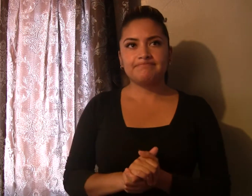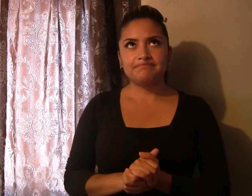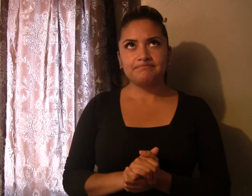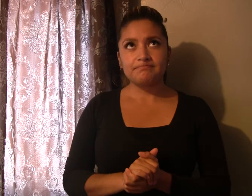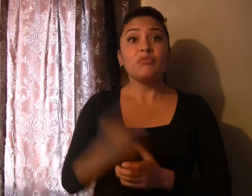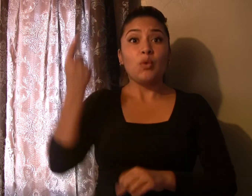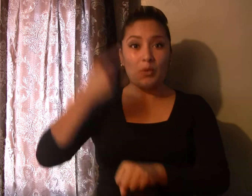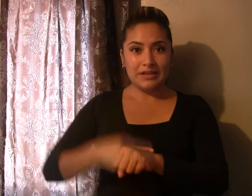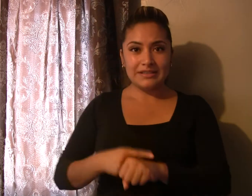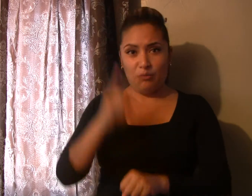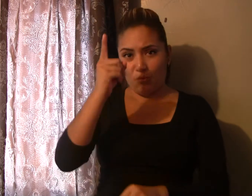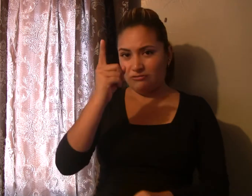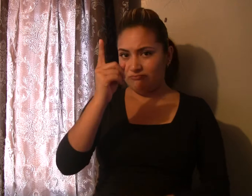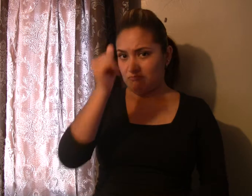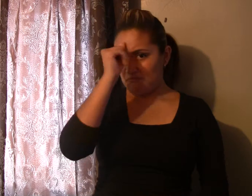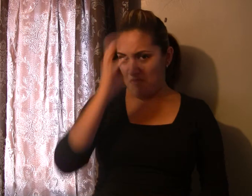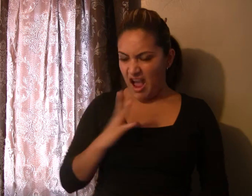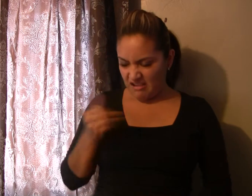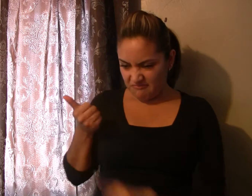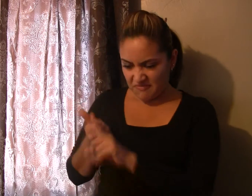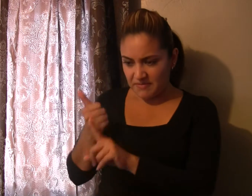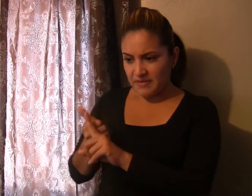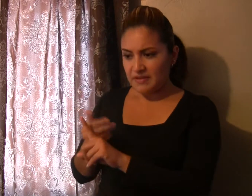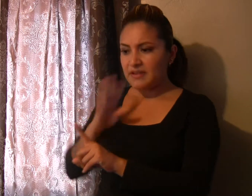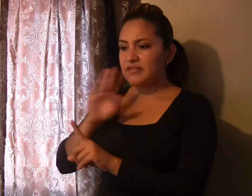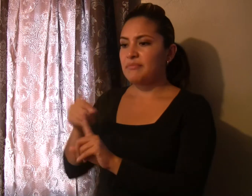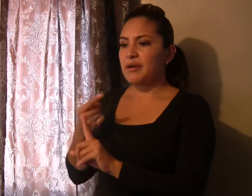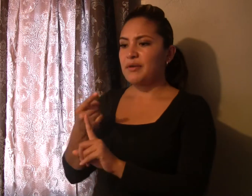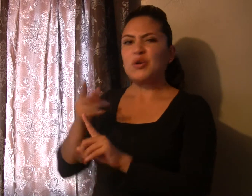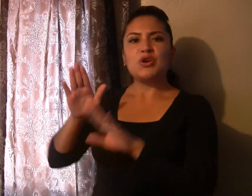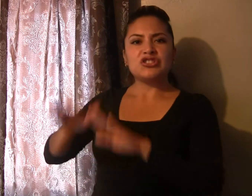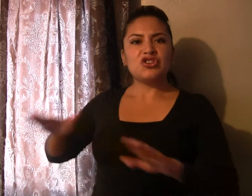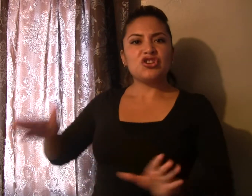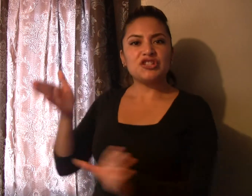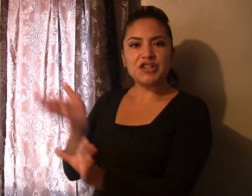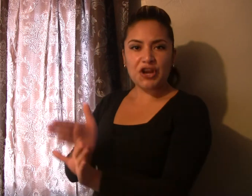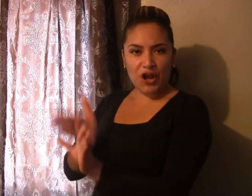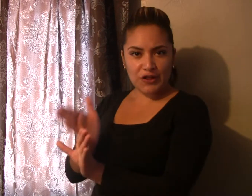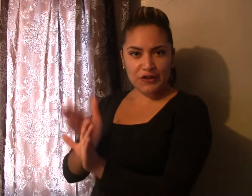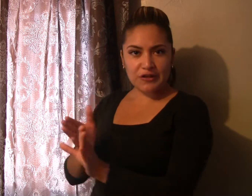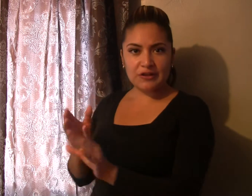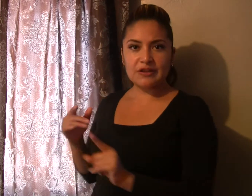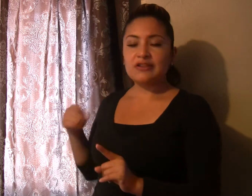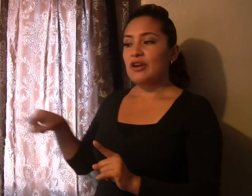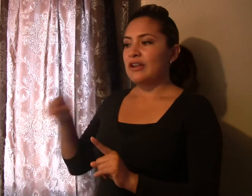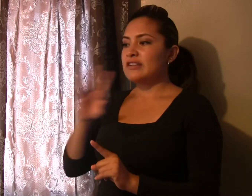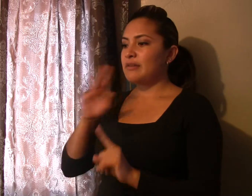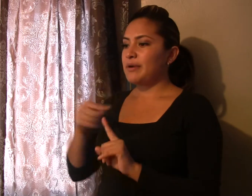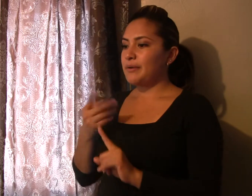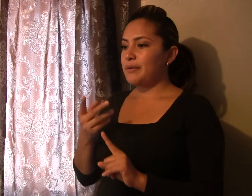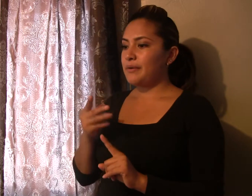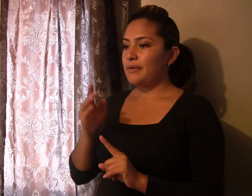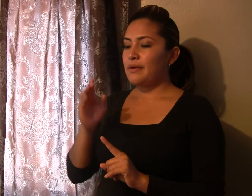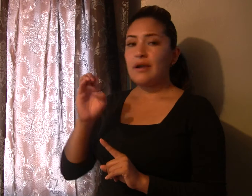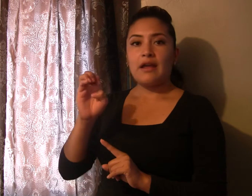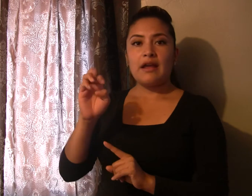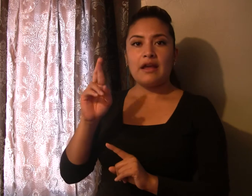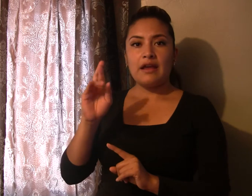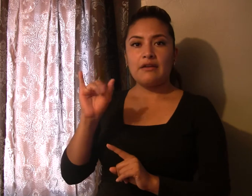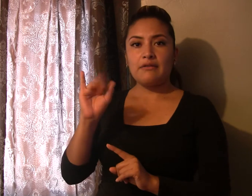about he was doing child psychology, so he decided to talk about Erickson's stages of development, and that was really perfect because